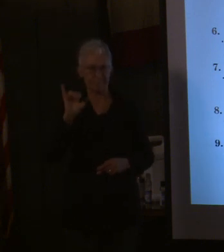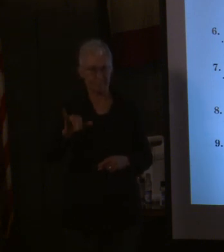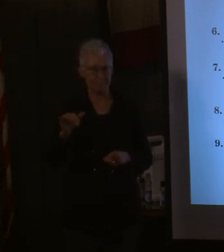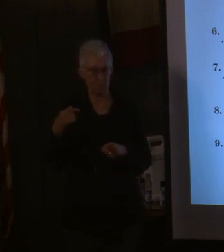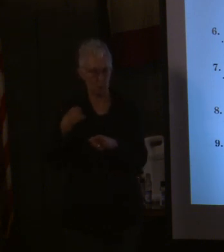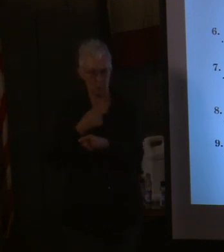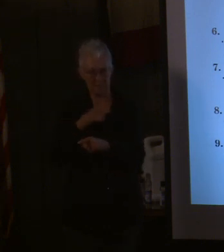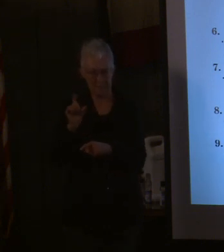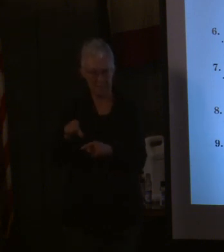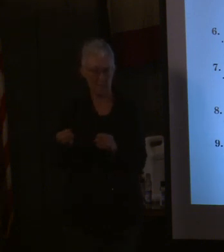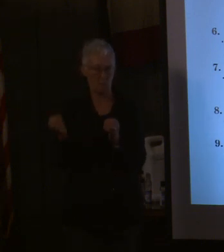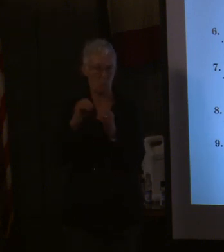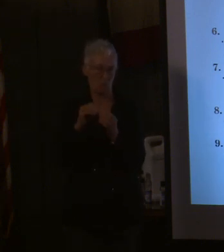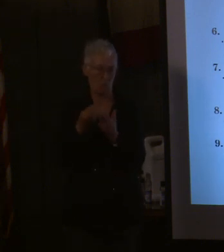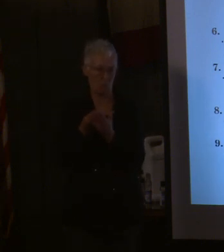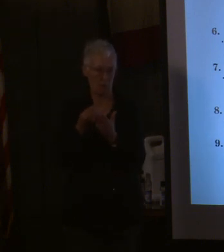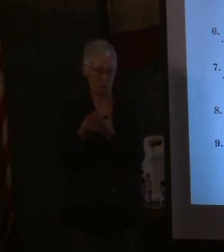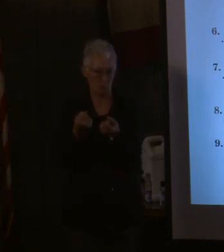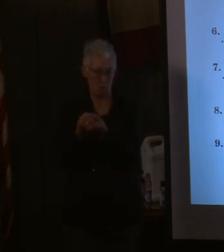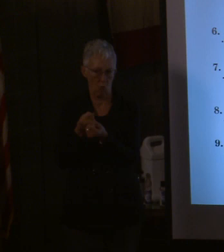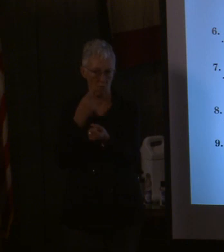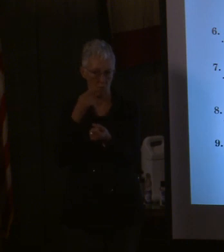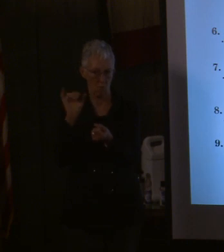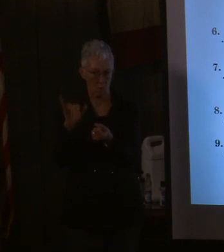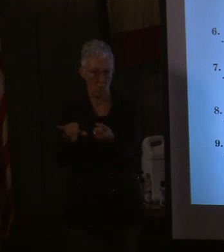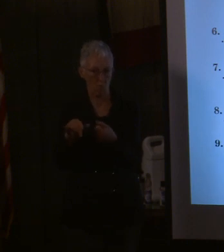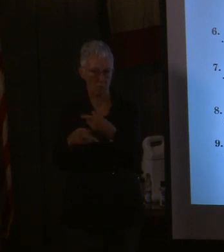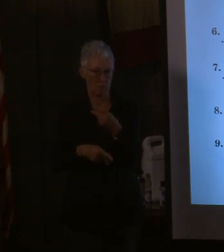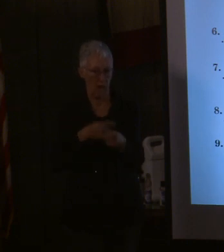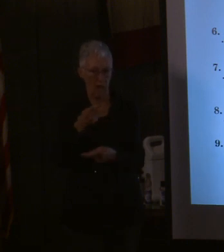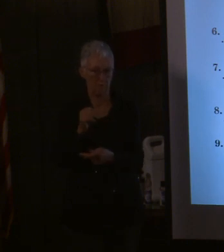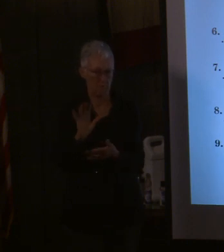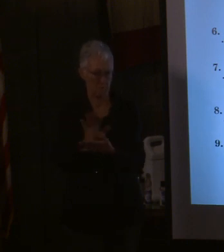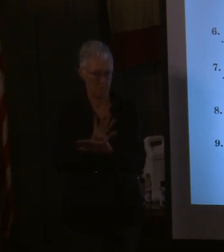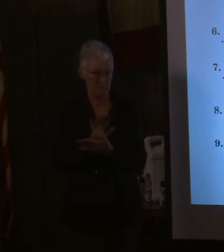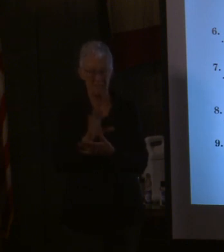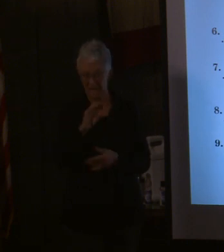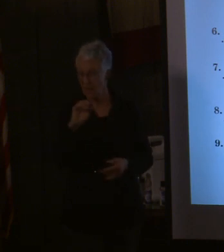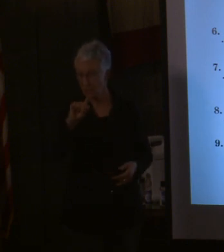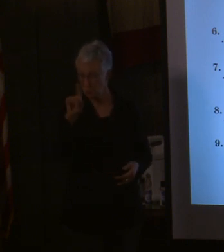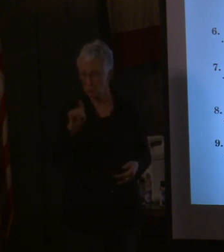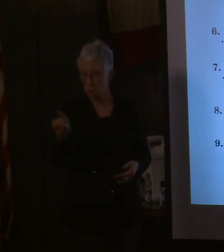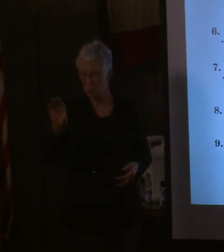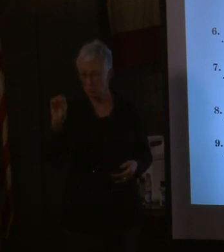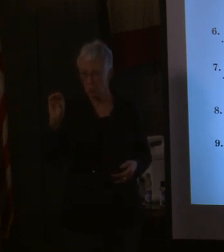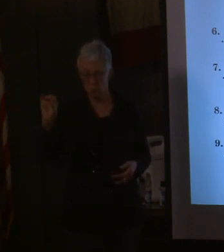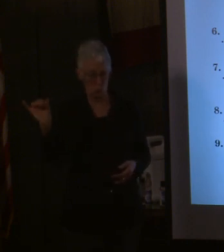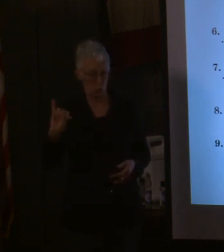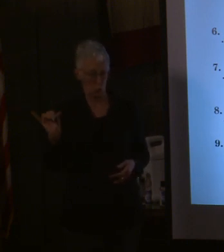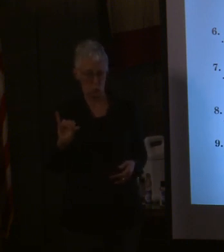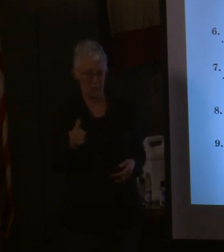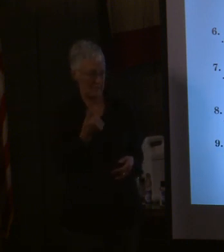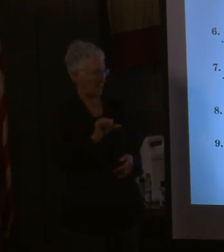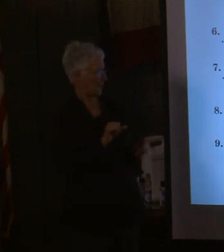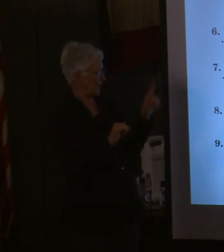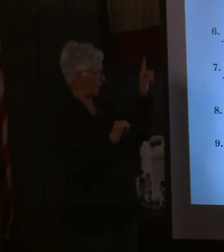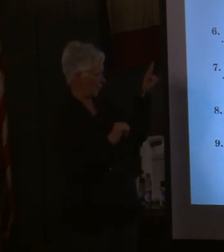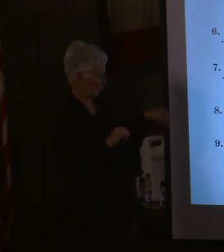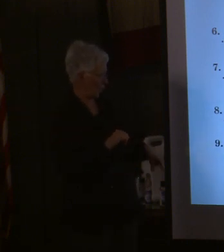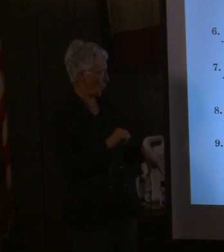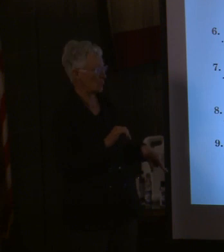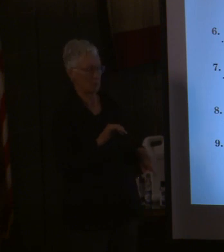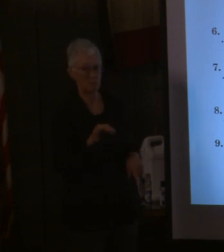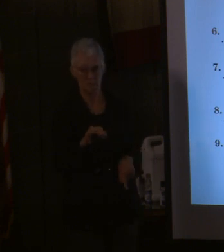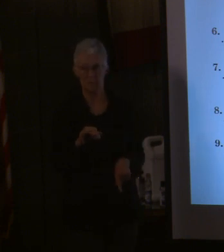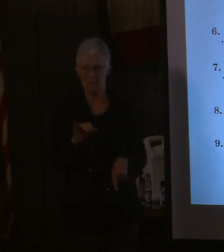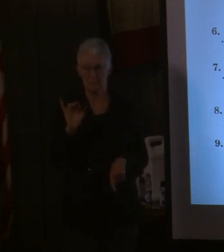need. Zoos was one of them. We talked about the movie theaters. So yes, anything that's broken out separately, Paul, is an area where, as